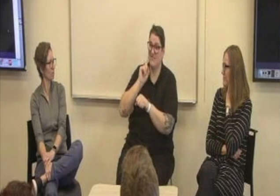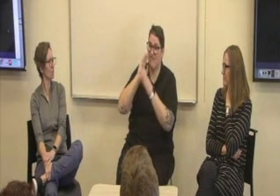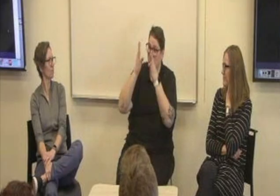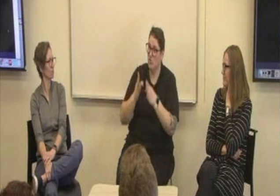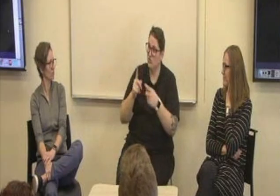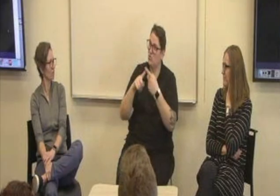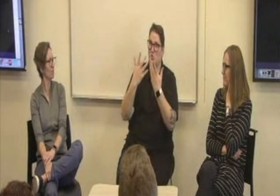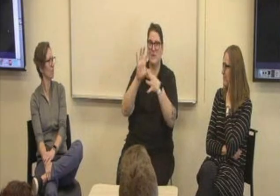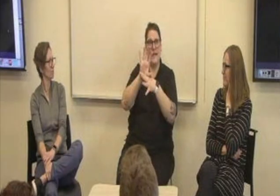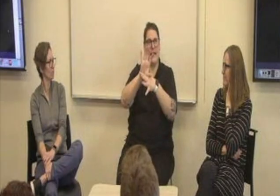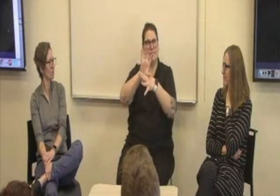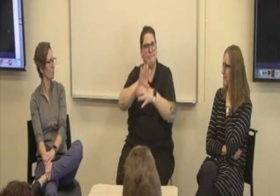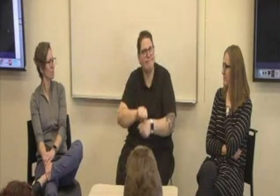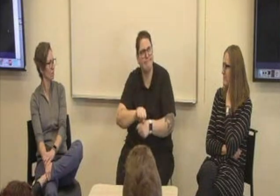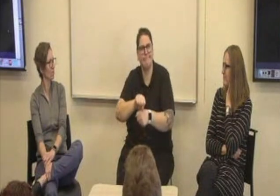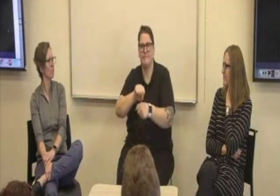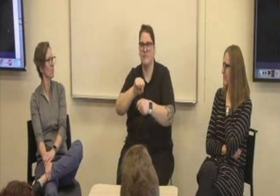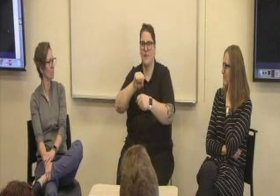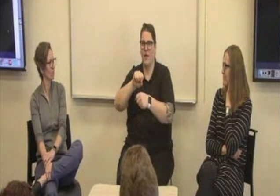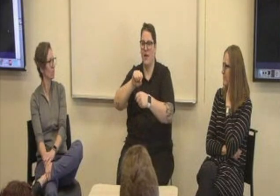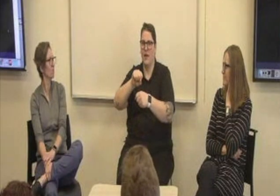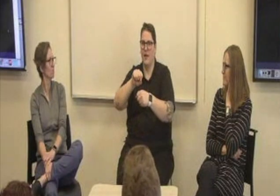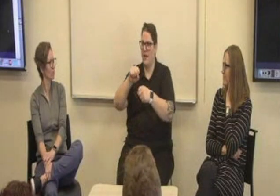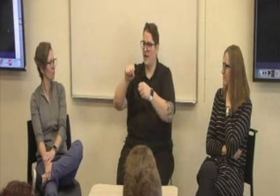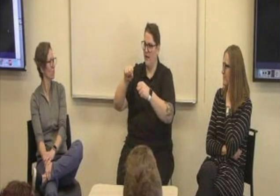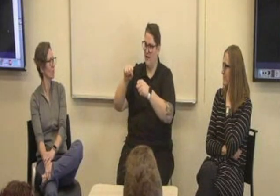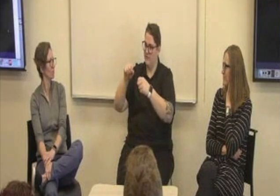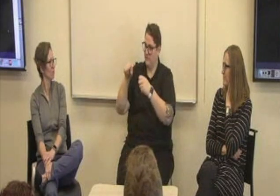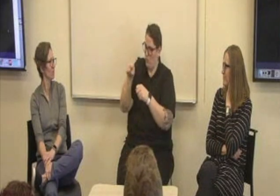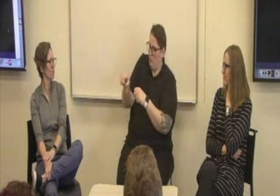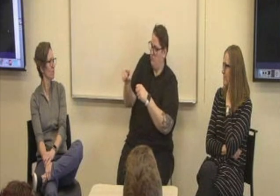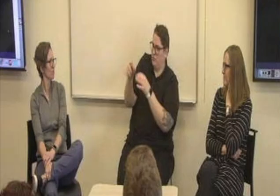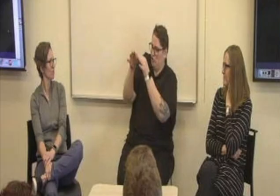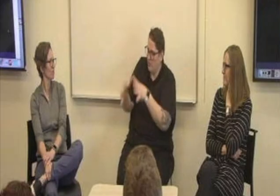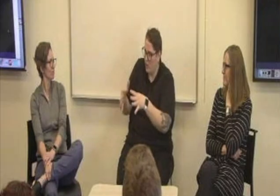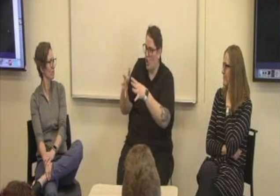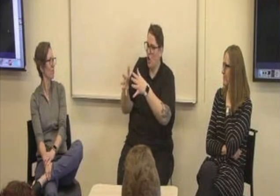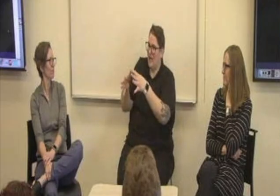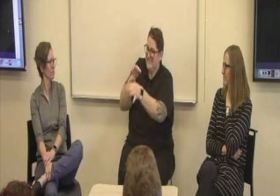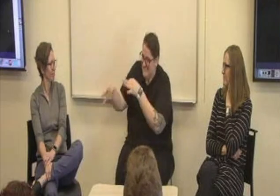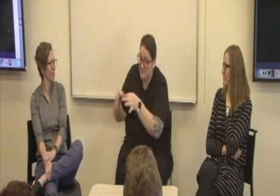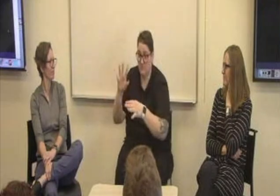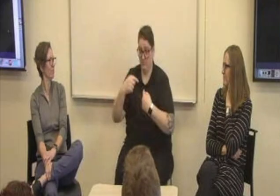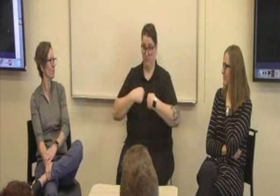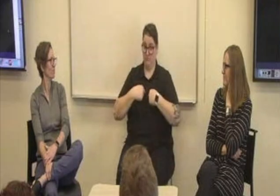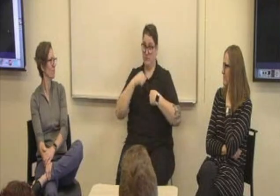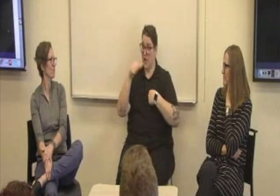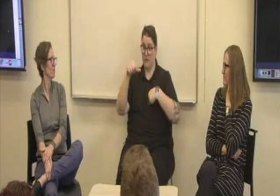So to become a it takes a lot of work for deaf people to get used to